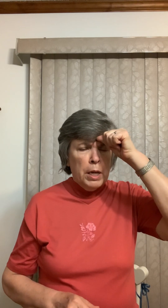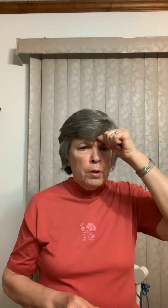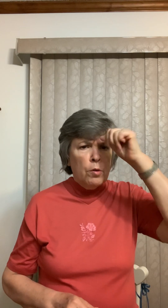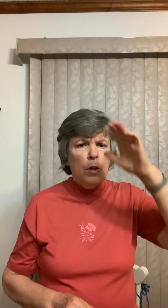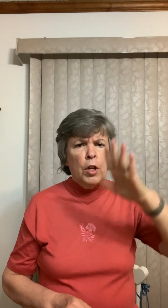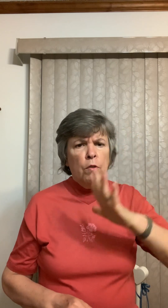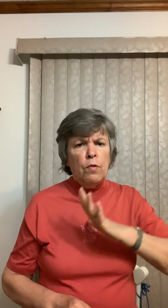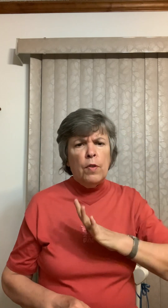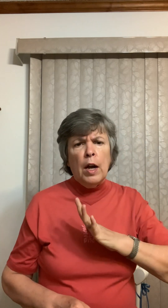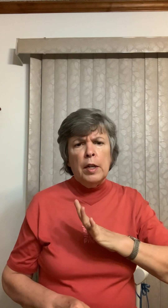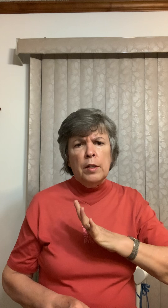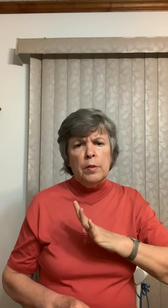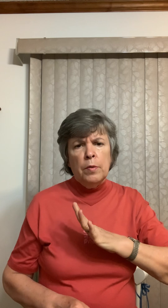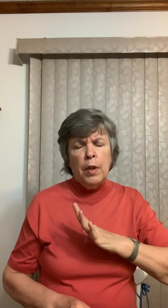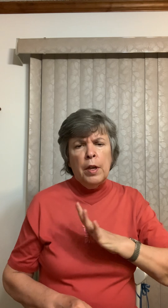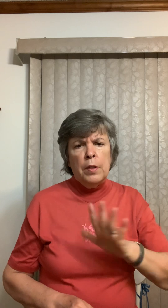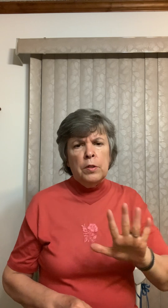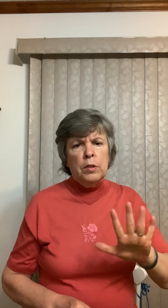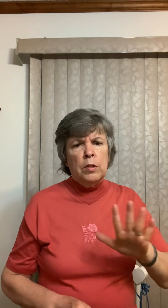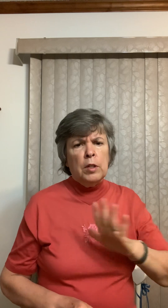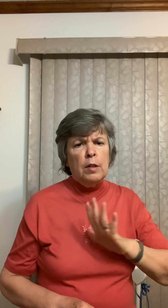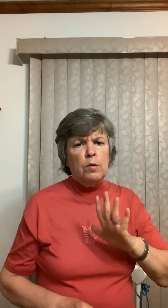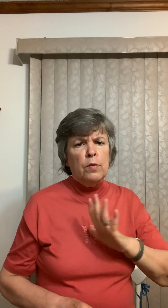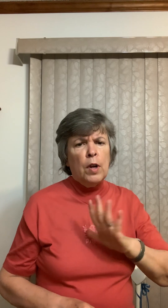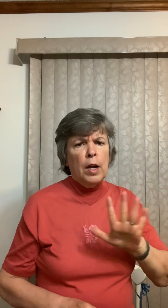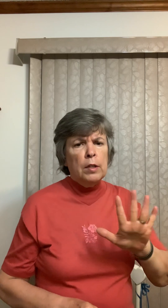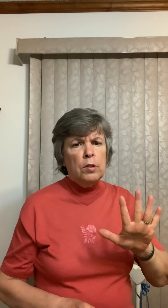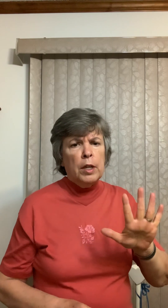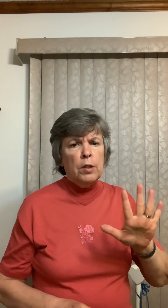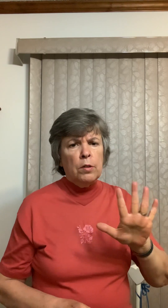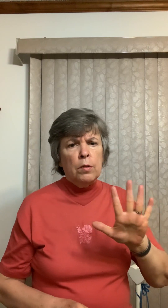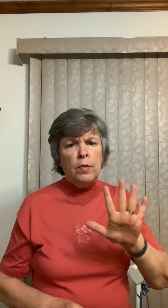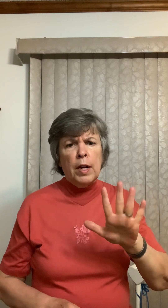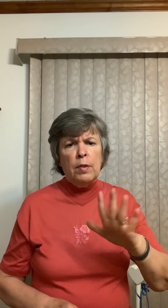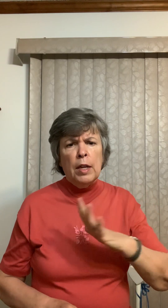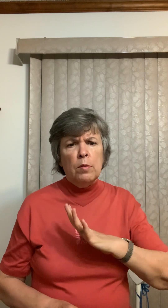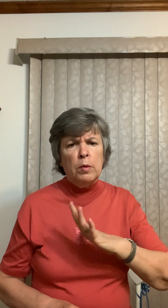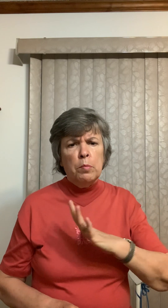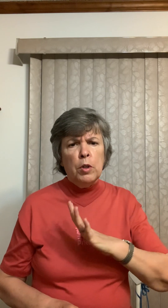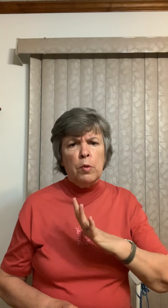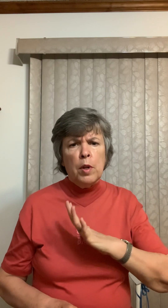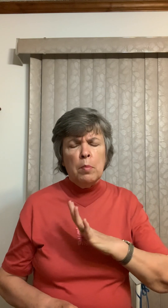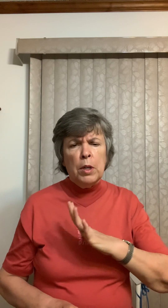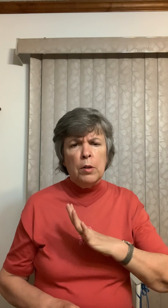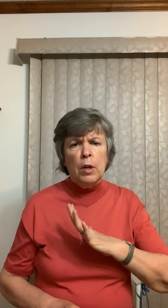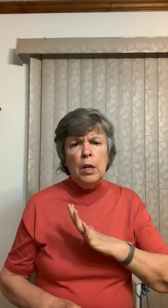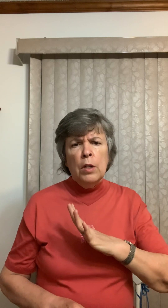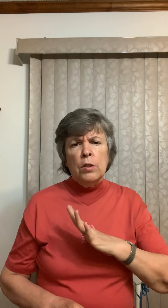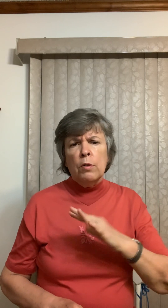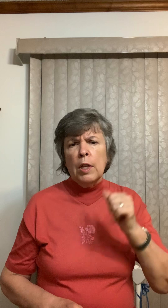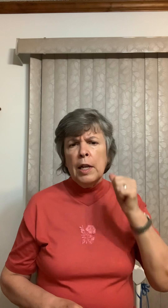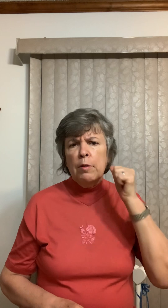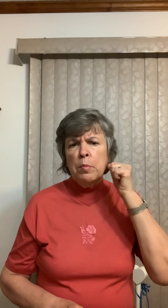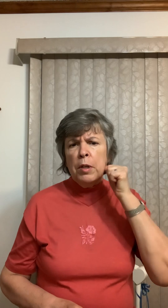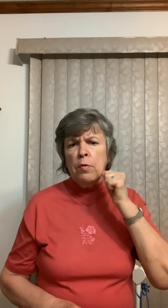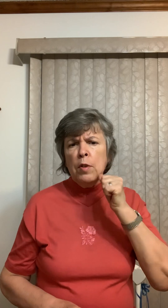male fine. This is a sign for fine. You take your 5 hand when you put your thumb here. So a lady would be a